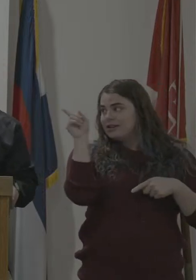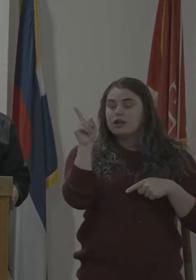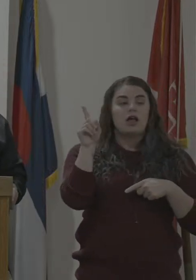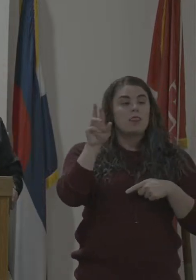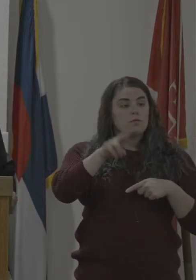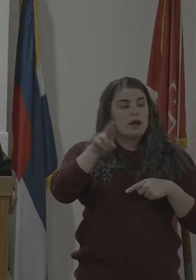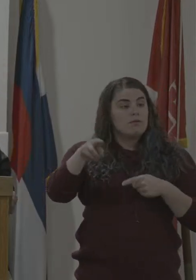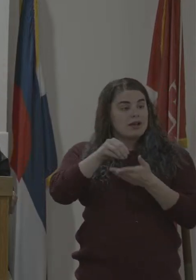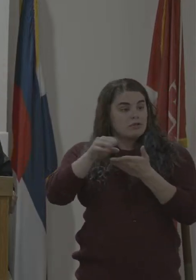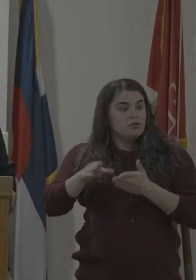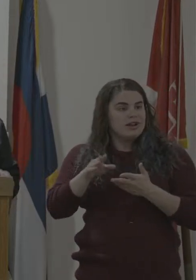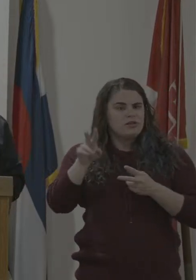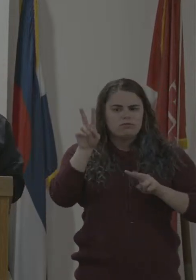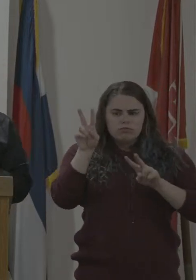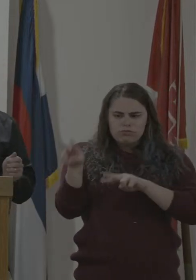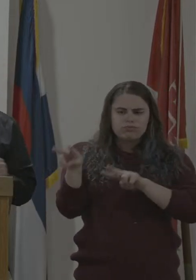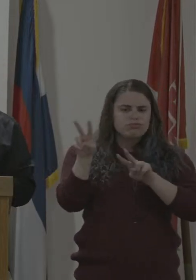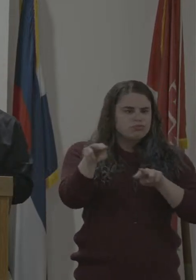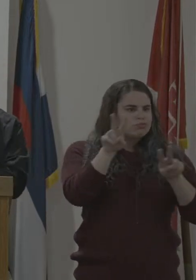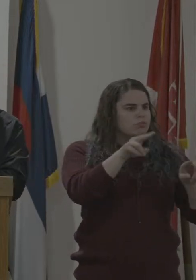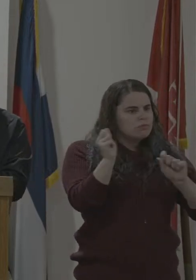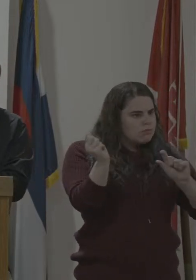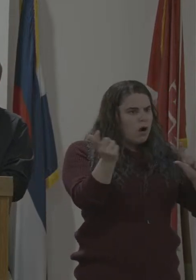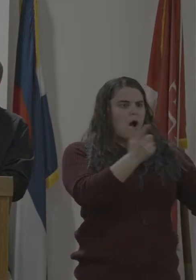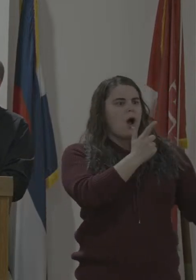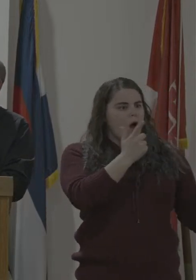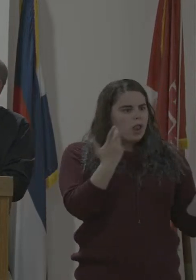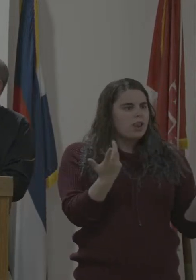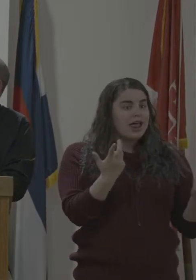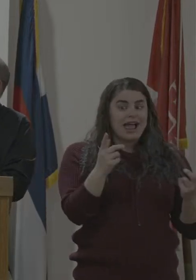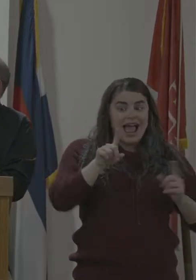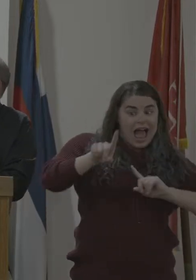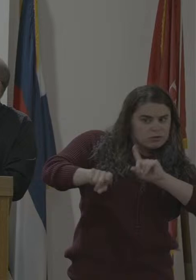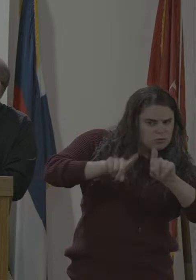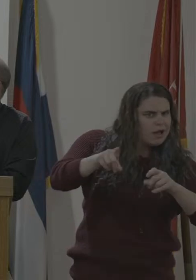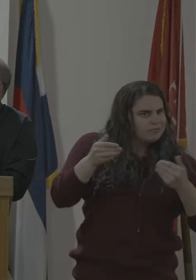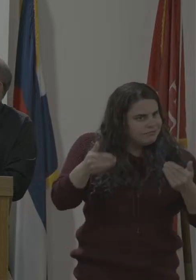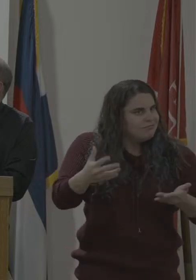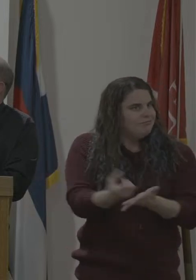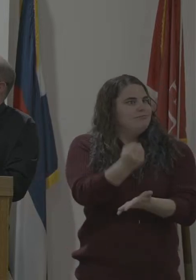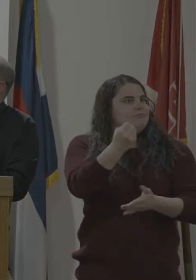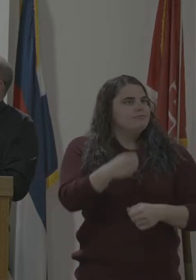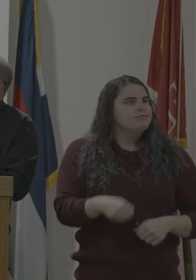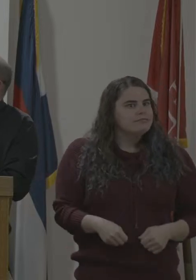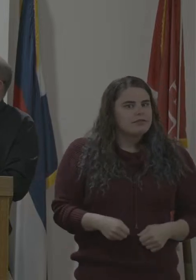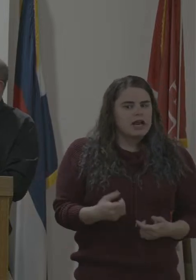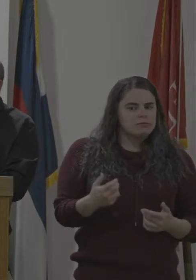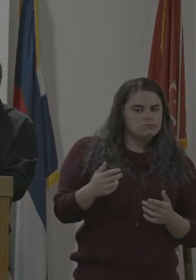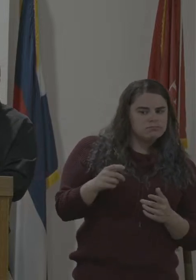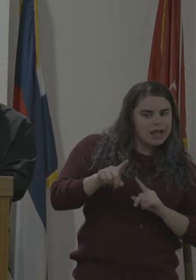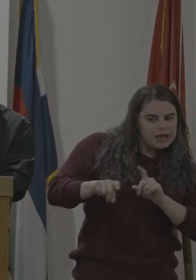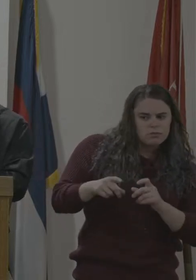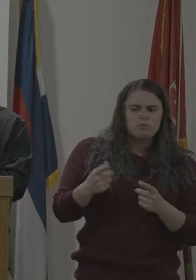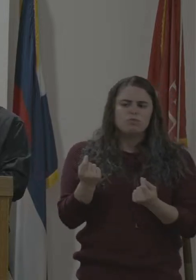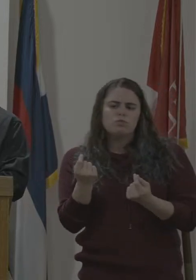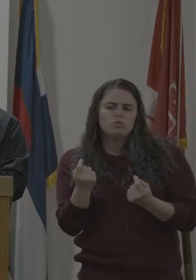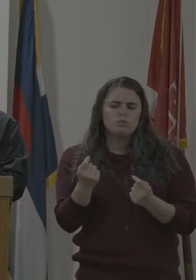Rock students' tables up here. Please take a look and ask questions on kind of what they're doing and where they're